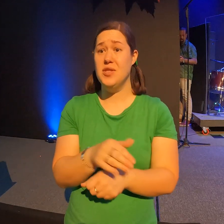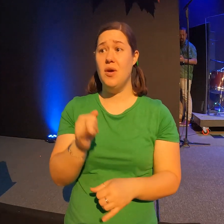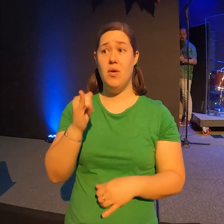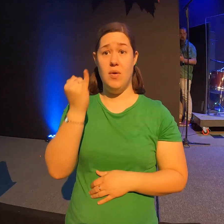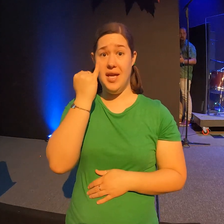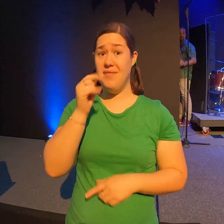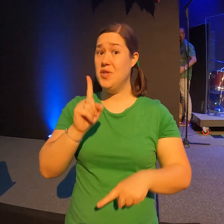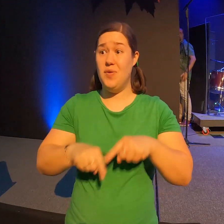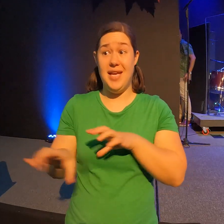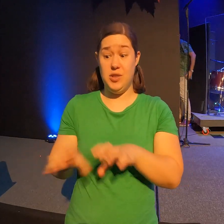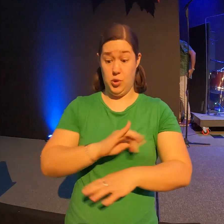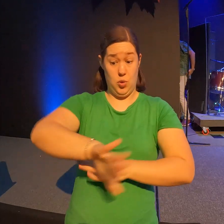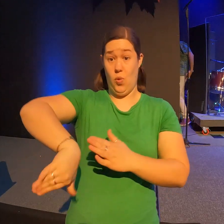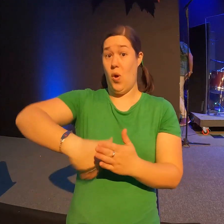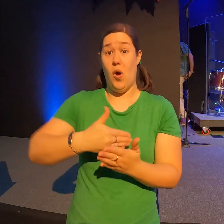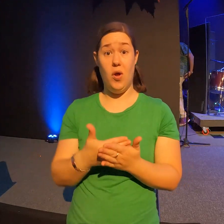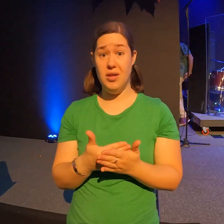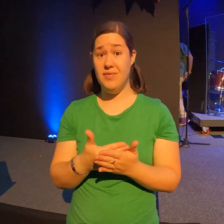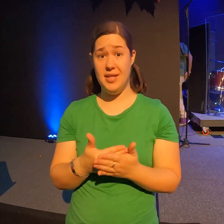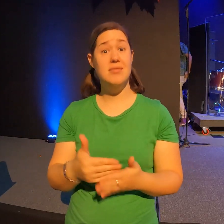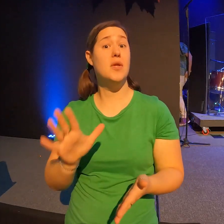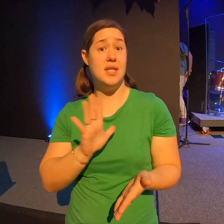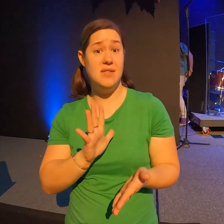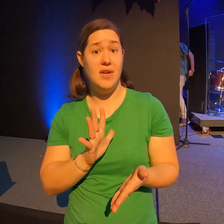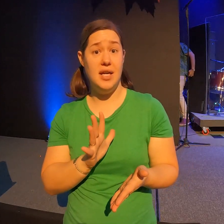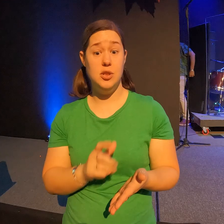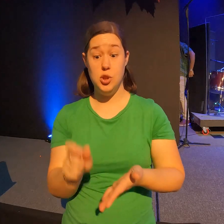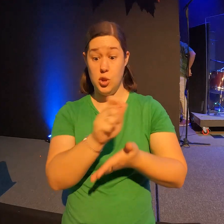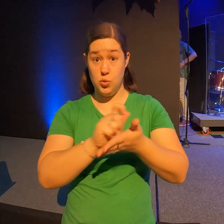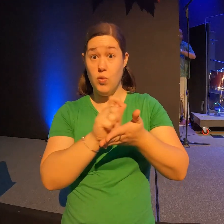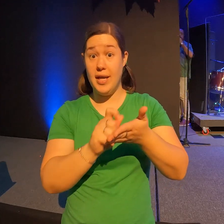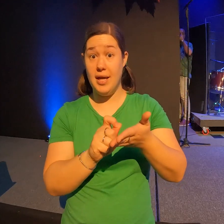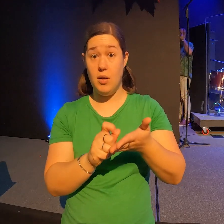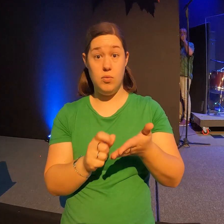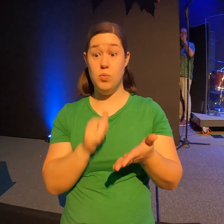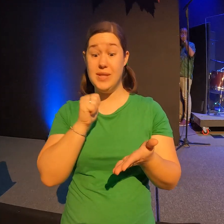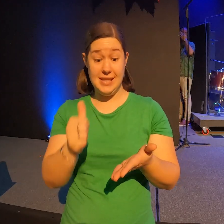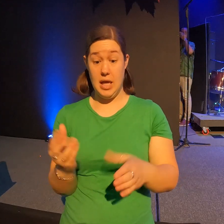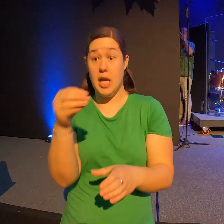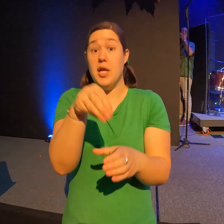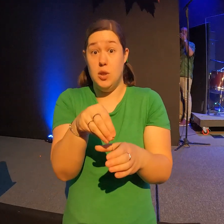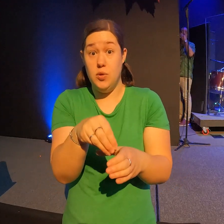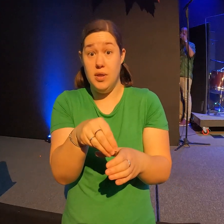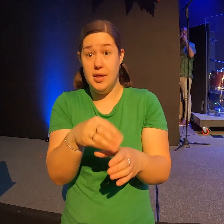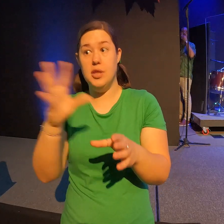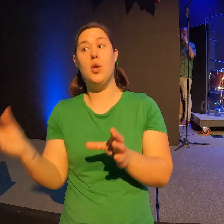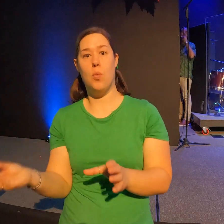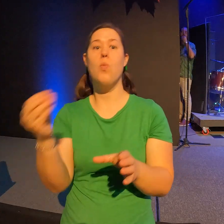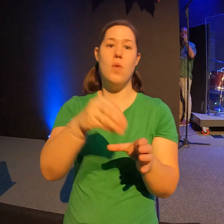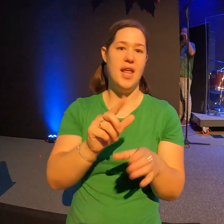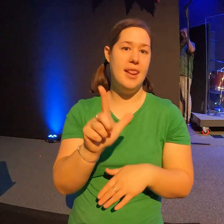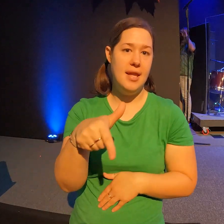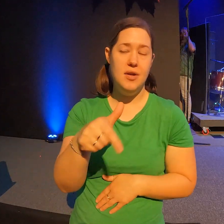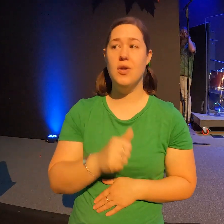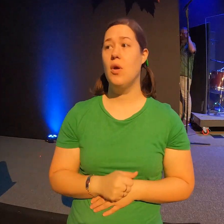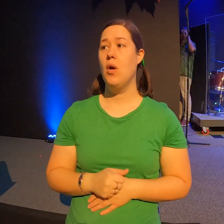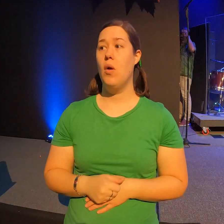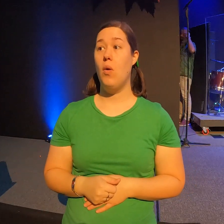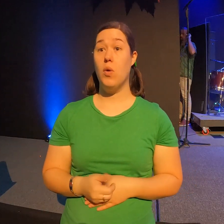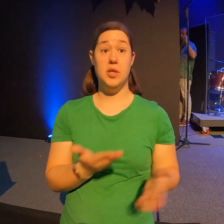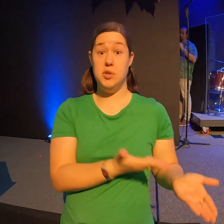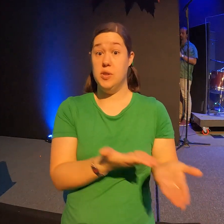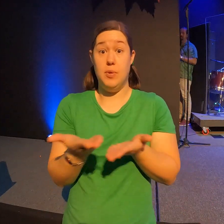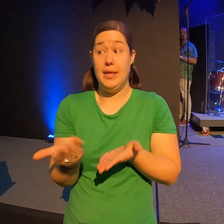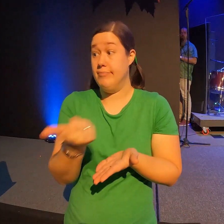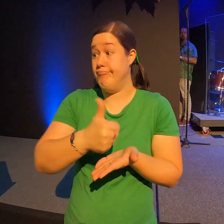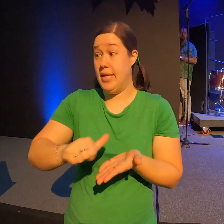Also, if you just want to get spare items, that's okay too. We will continue to fill them in. And as always, you can donate to the Florida Disaster